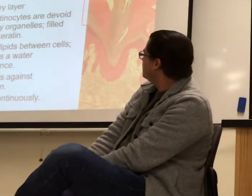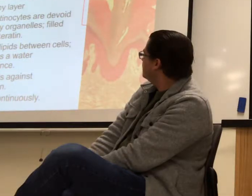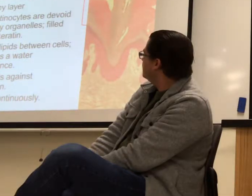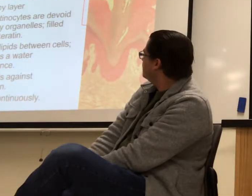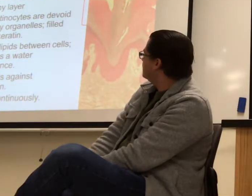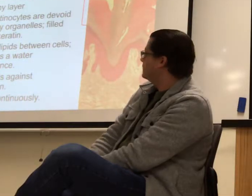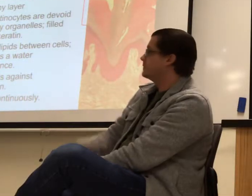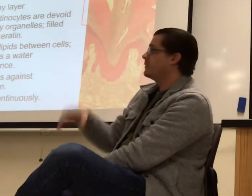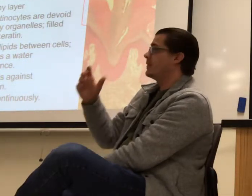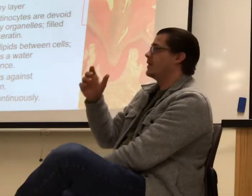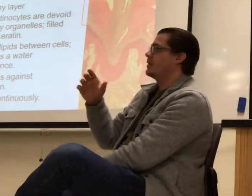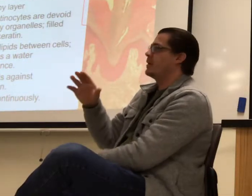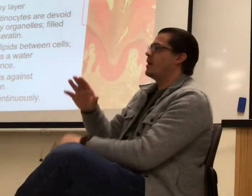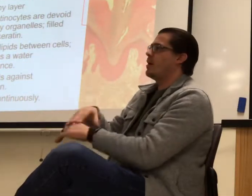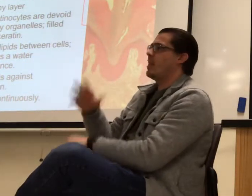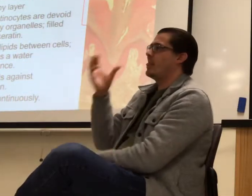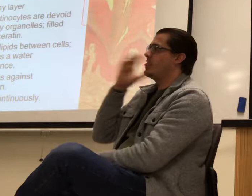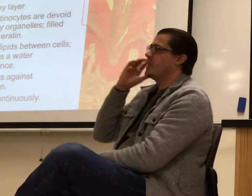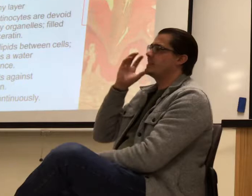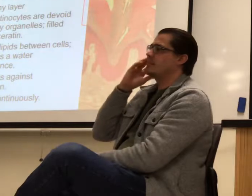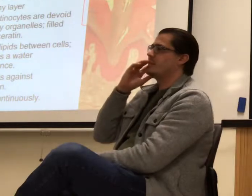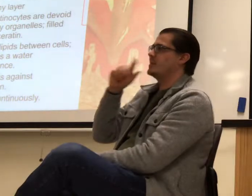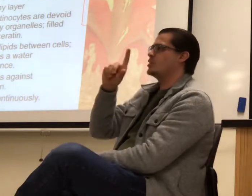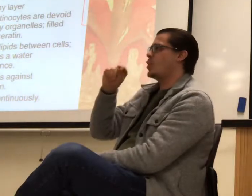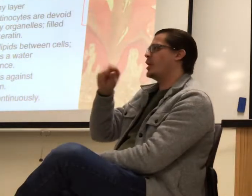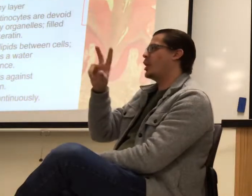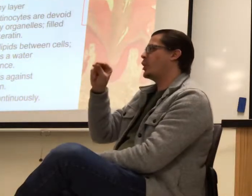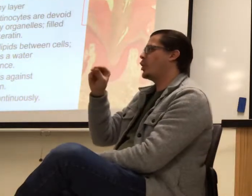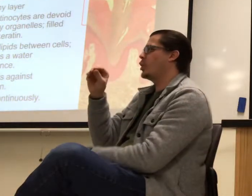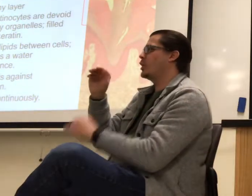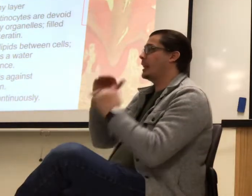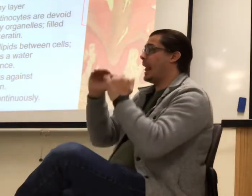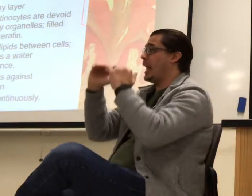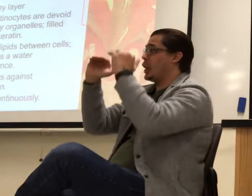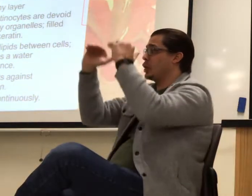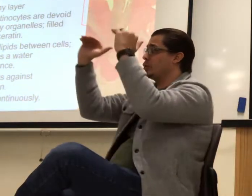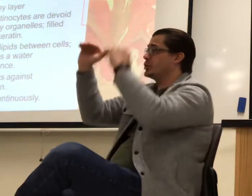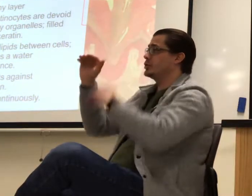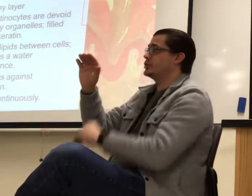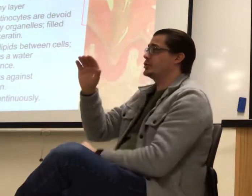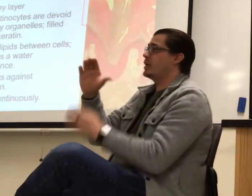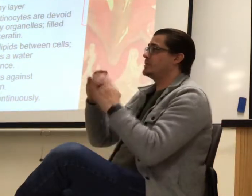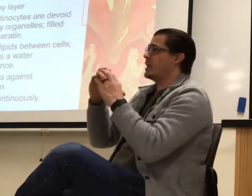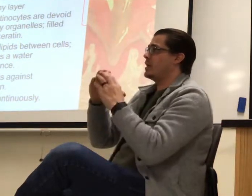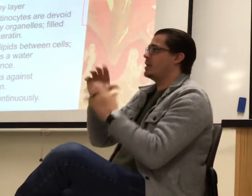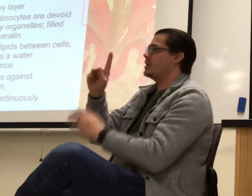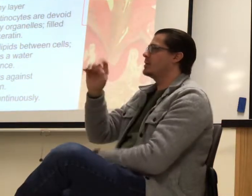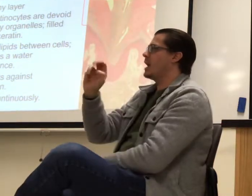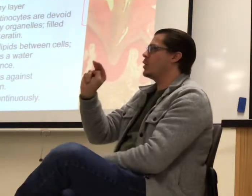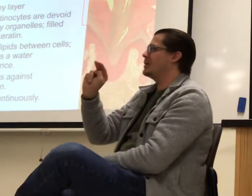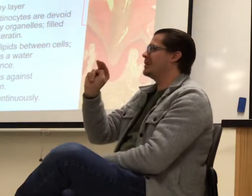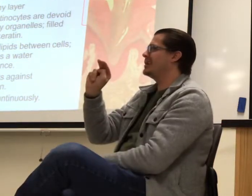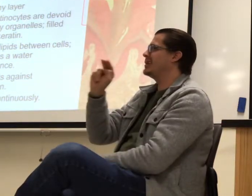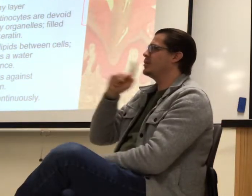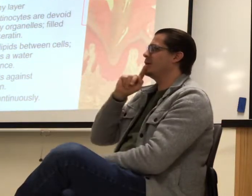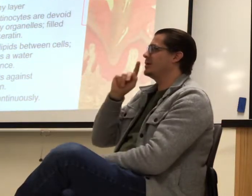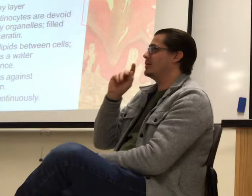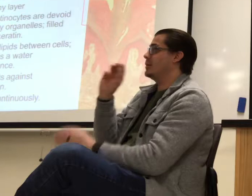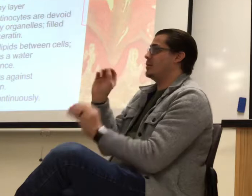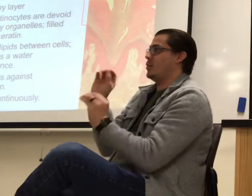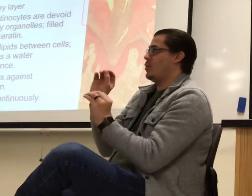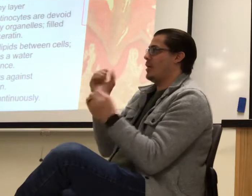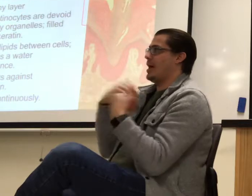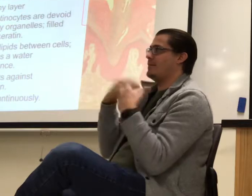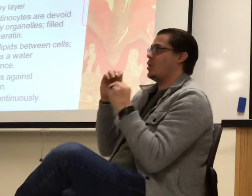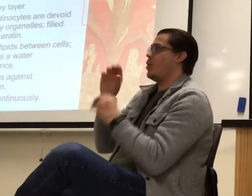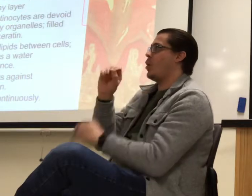On thick skin, it's the thickest layer. It's the 20 to 30 layers of cells, and the keratinocytes at this point, they're devoid of any